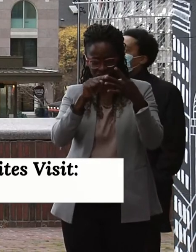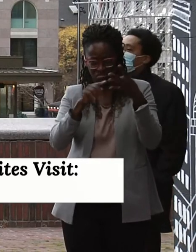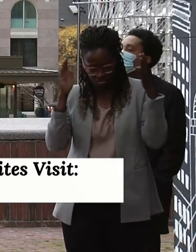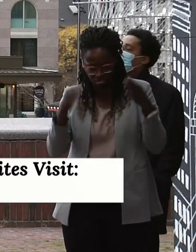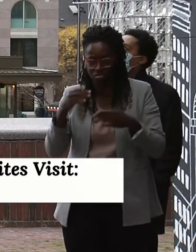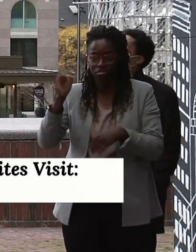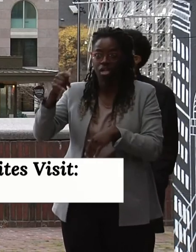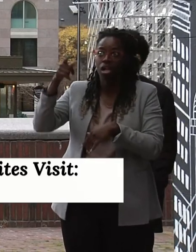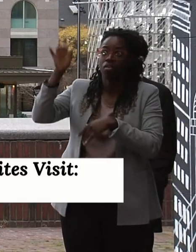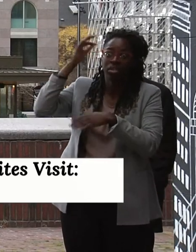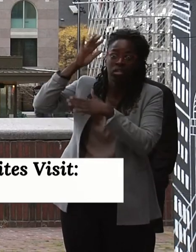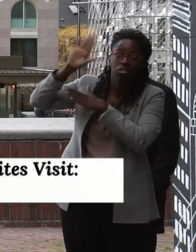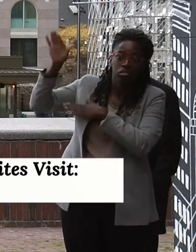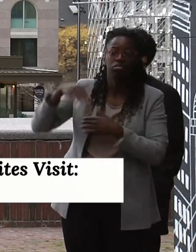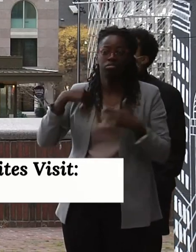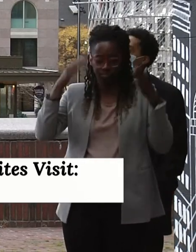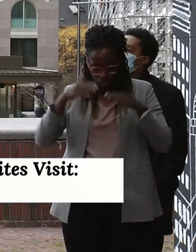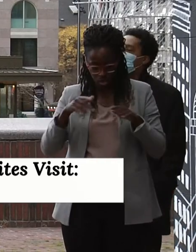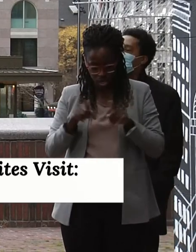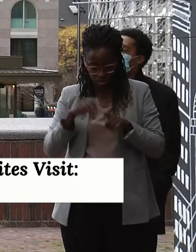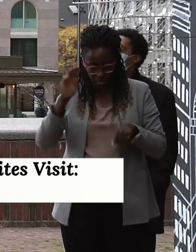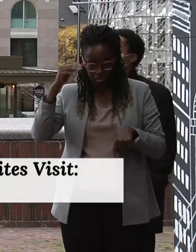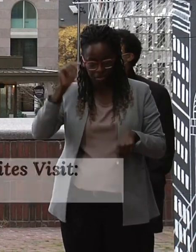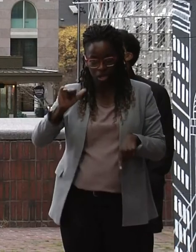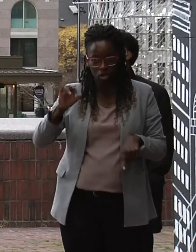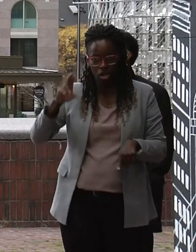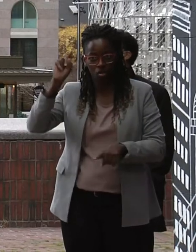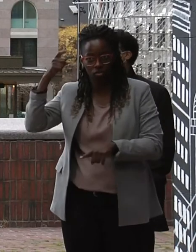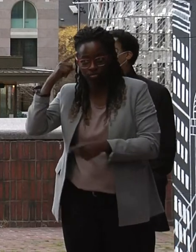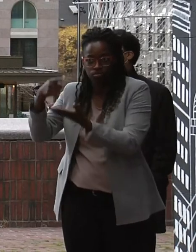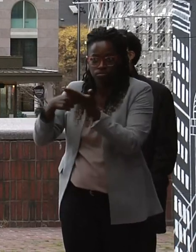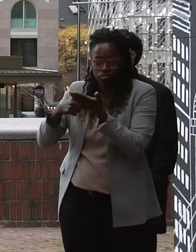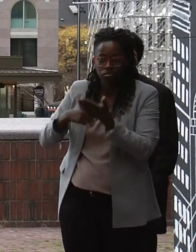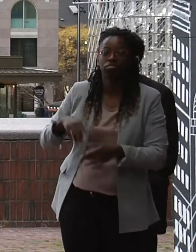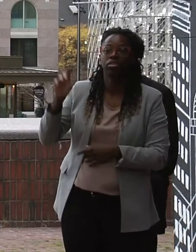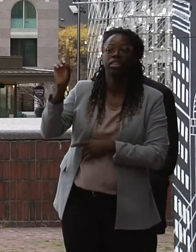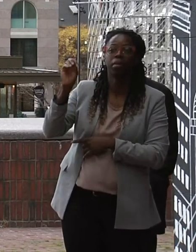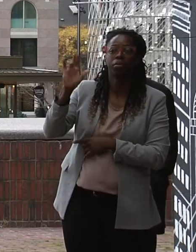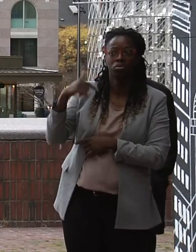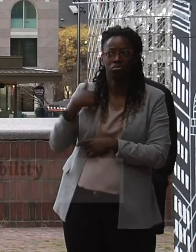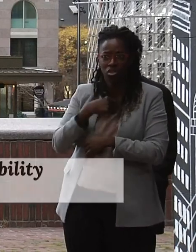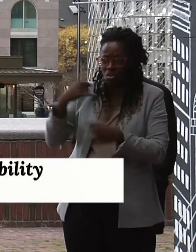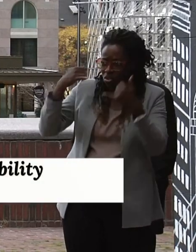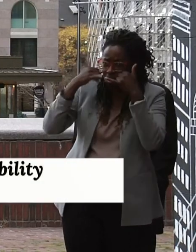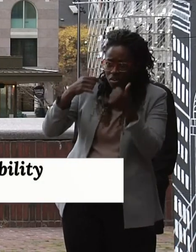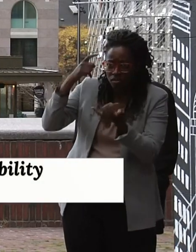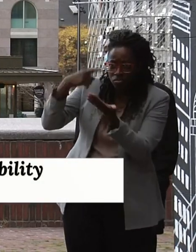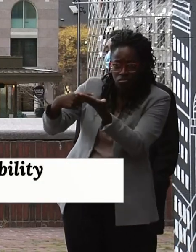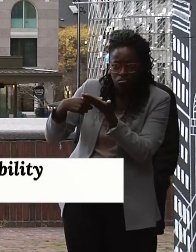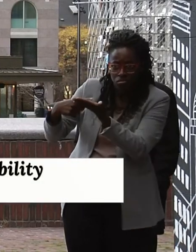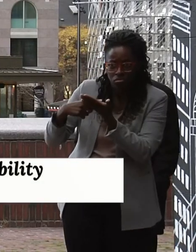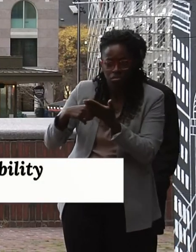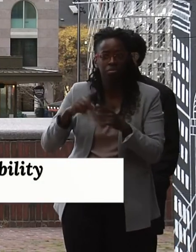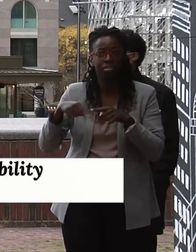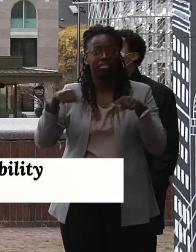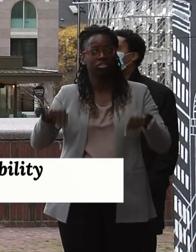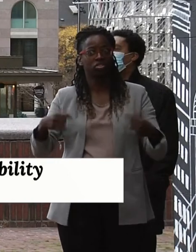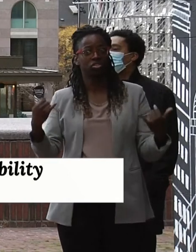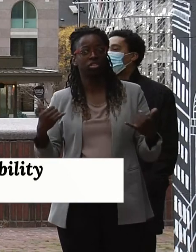wasn't U.S. Conference; it was Democratic mayors, and we talked about just the ability to be able to move so many different issues